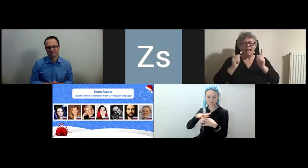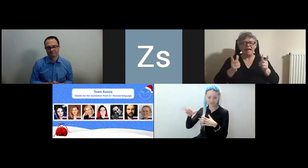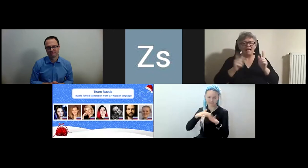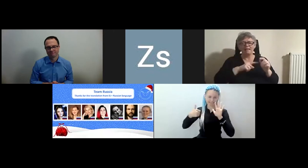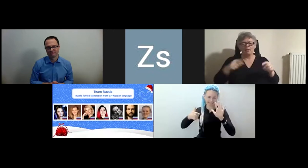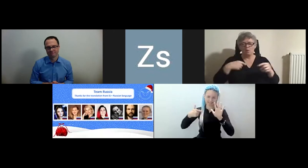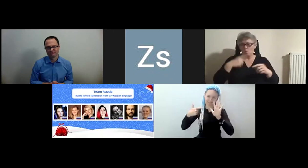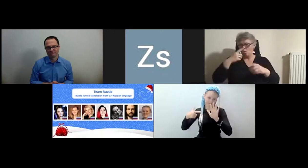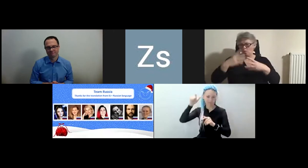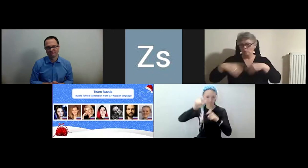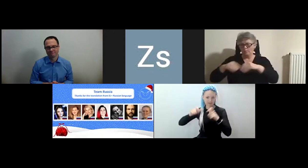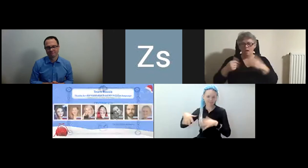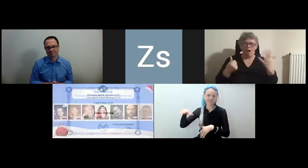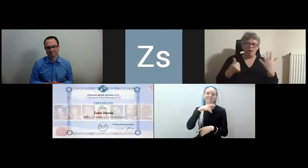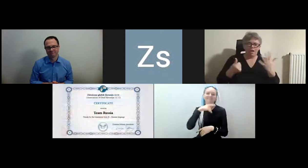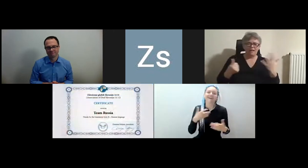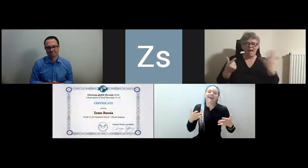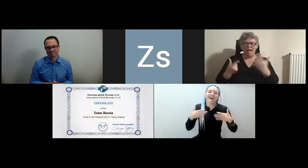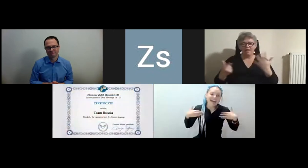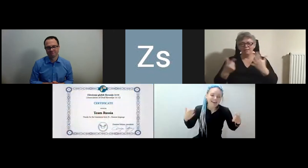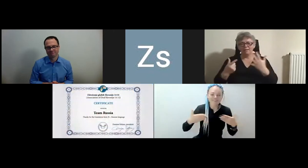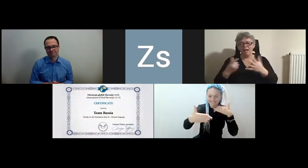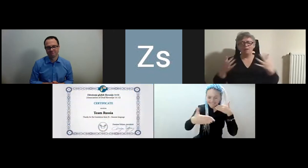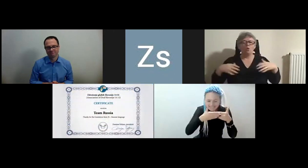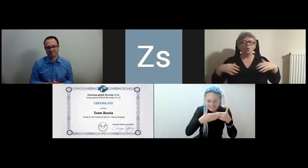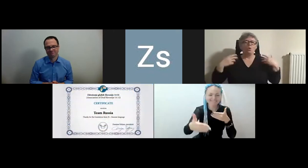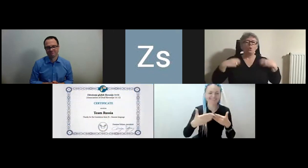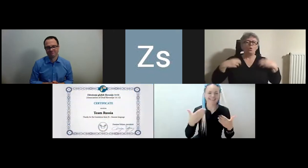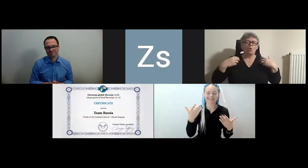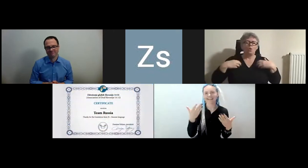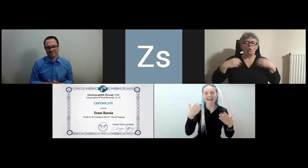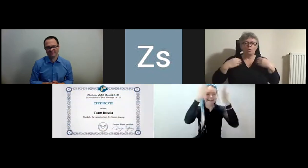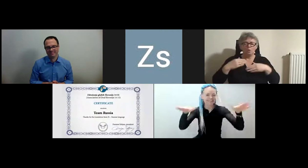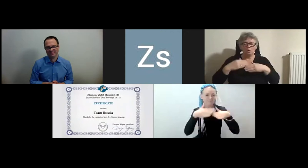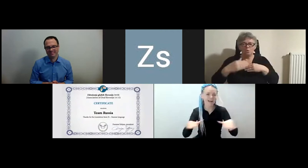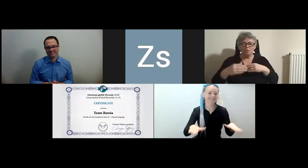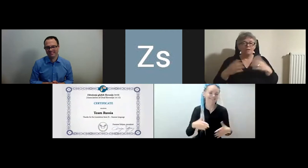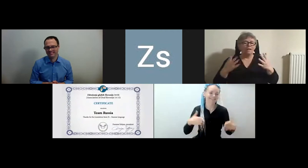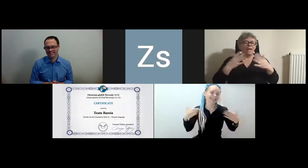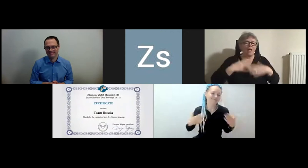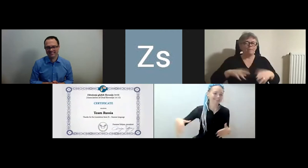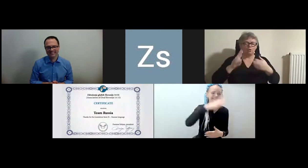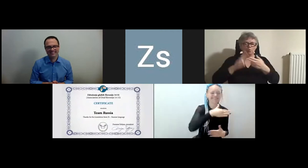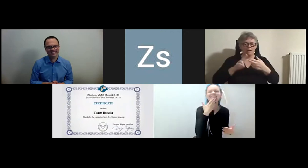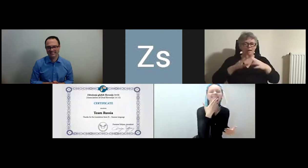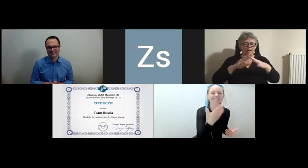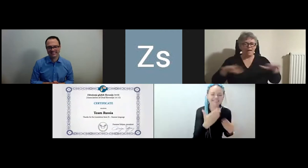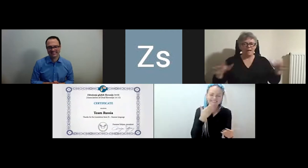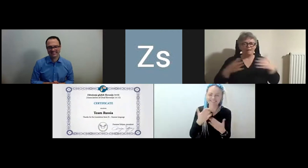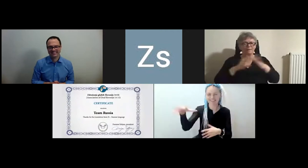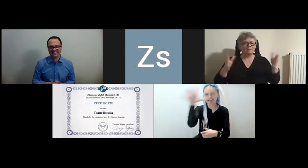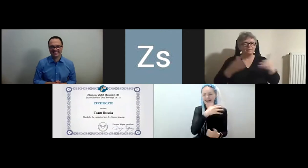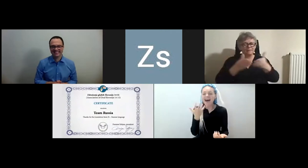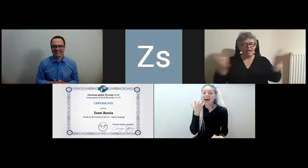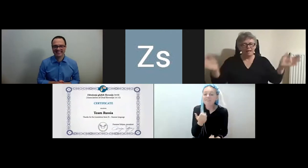8 months. And our team in Russia, we're about 6 or 7 of us, and so happy to have been able to work on this.